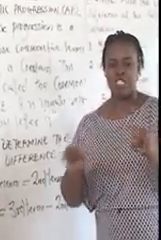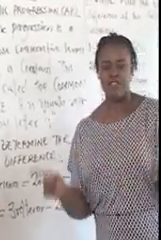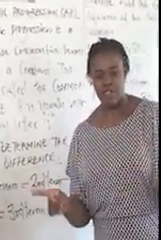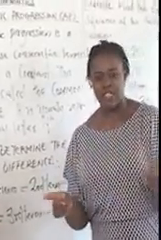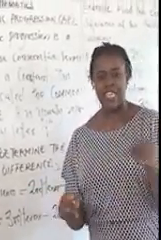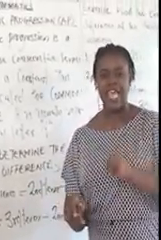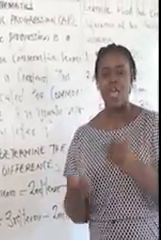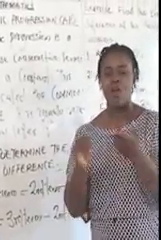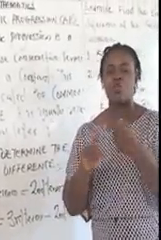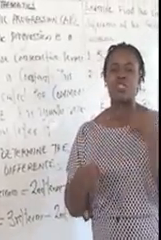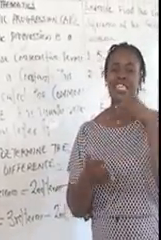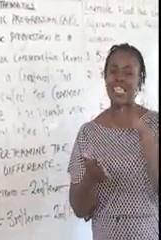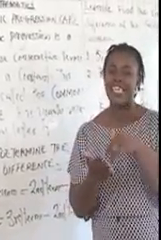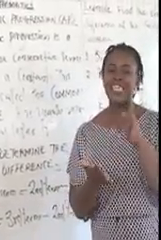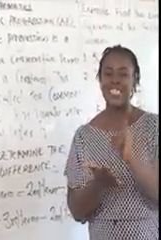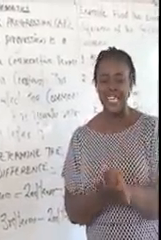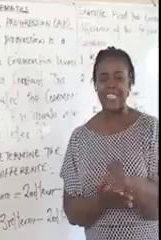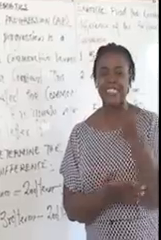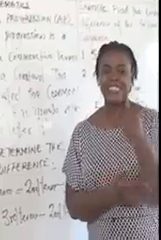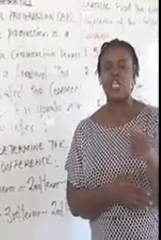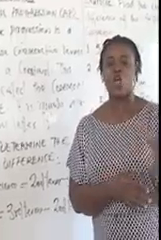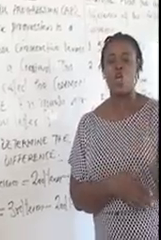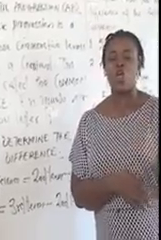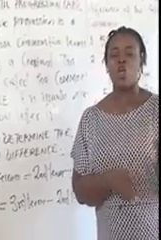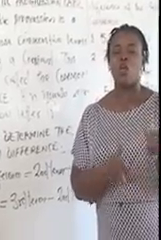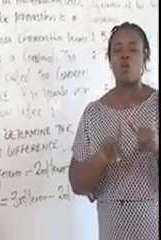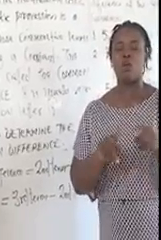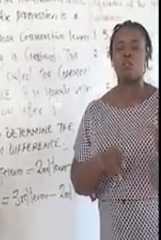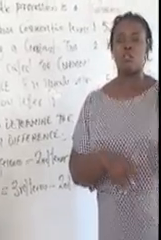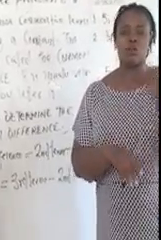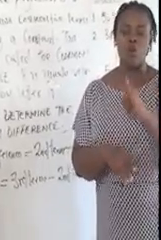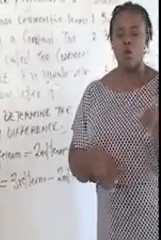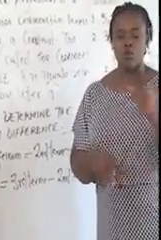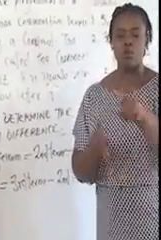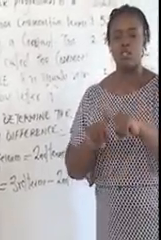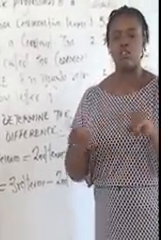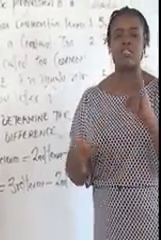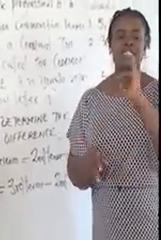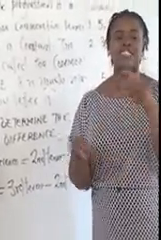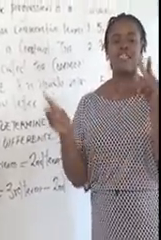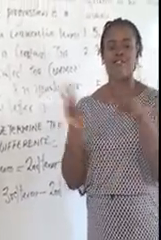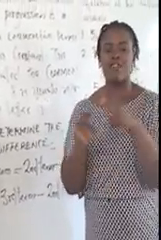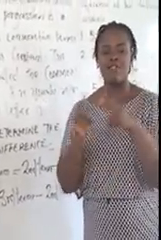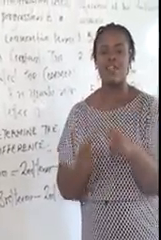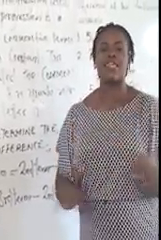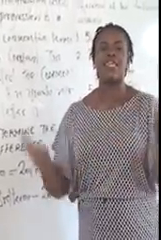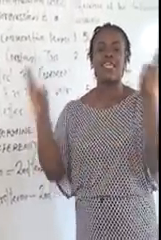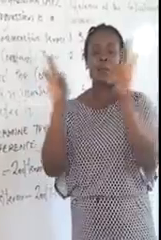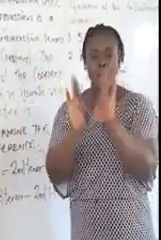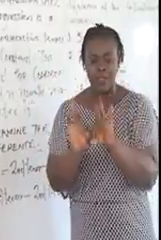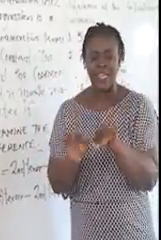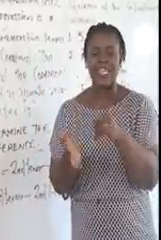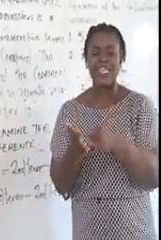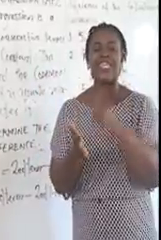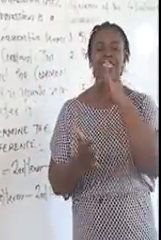say again quickly that the common difference is very, very crucial or very important. That is always the second